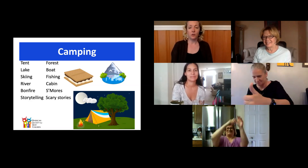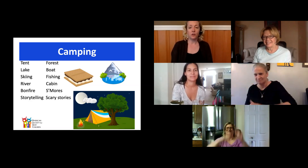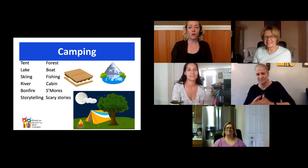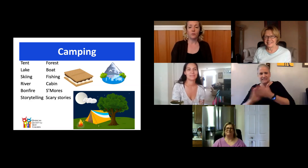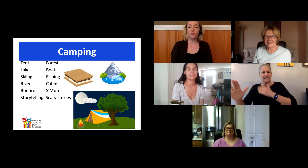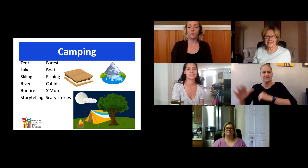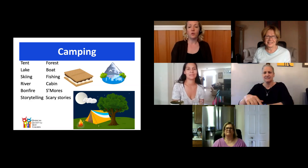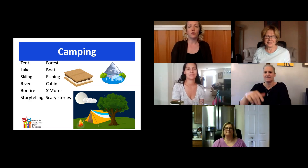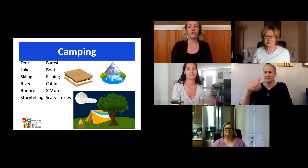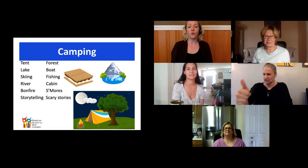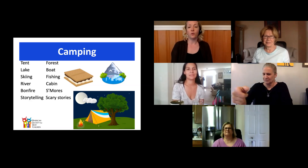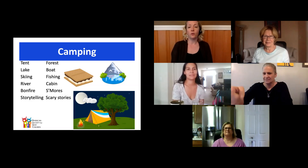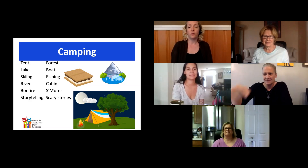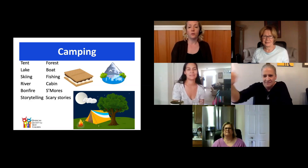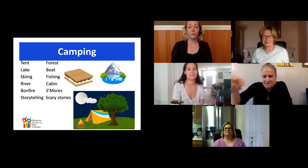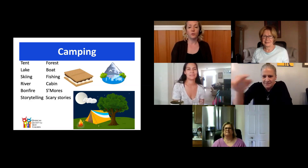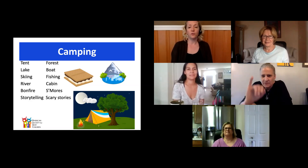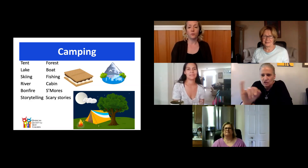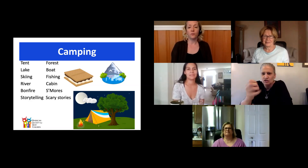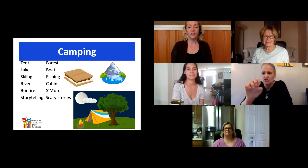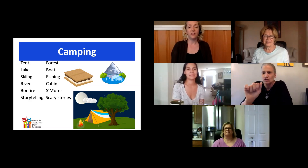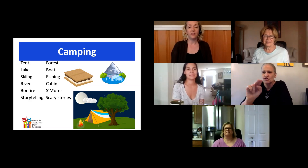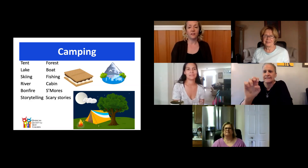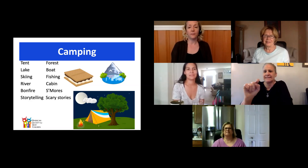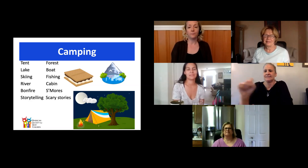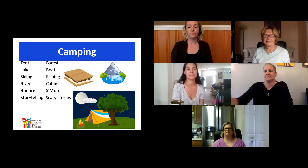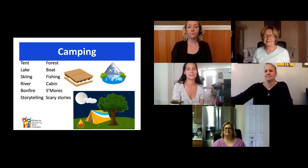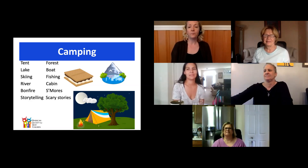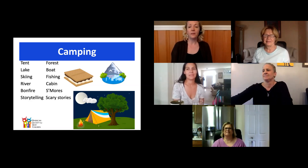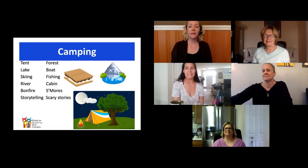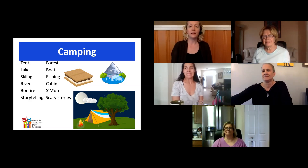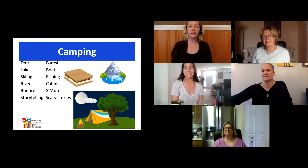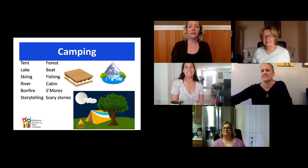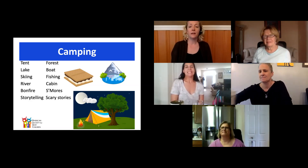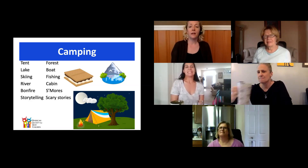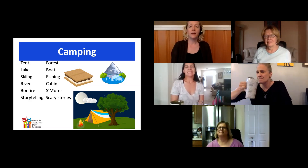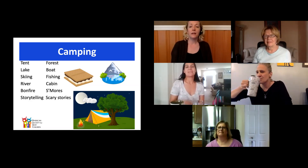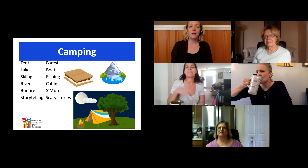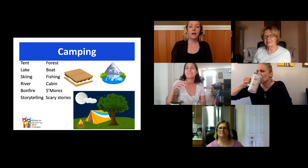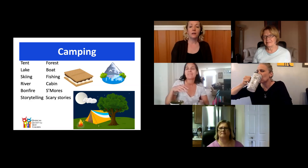Beautiful. Fantastic. Nice. Next, Jeanette.